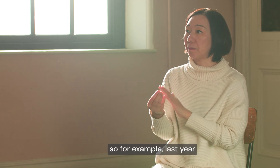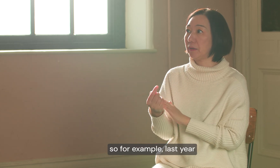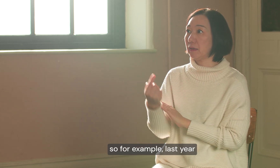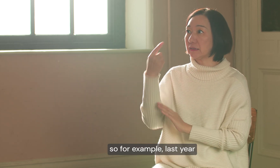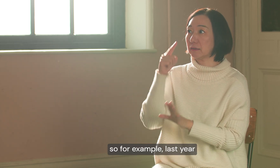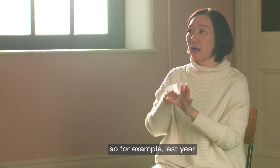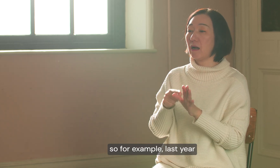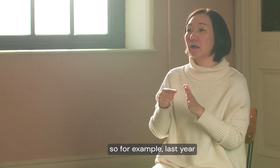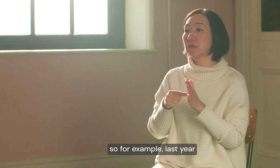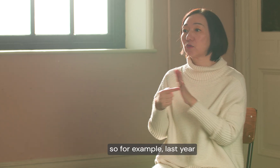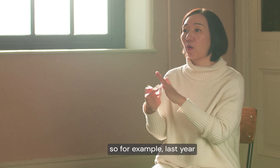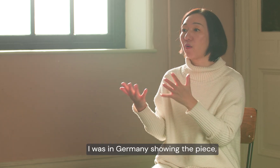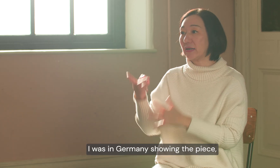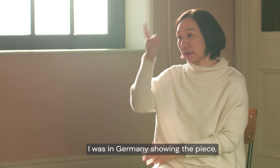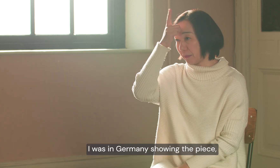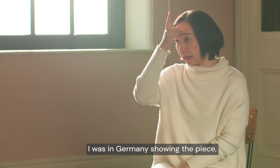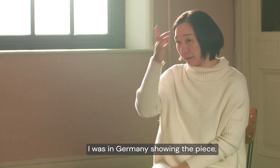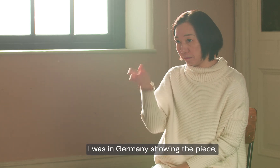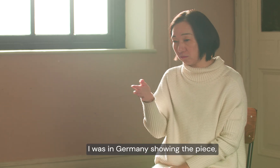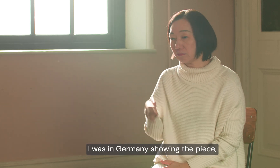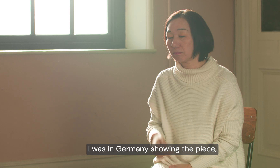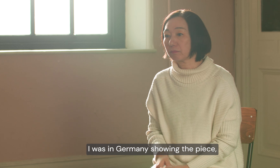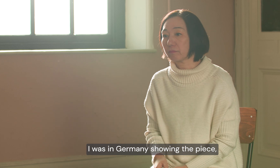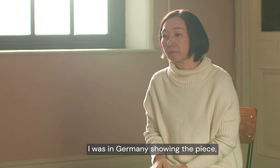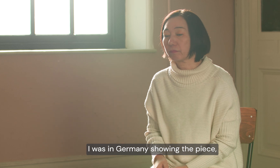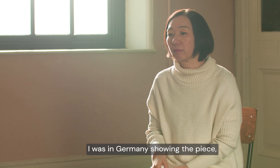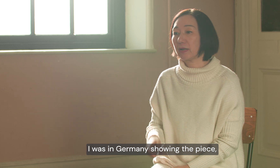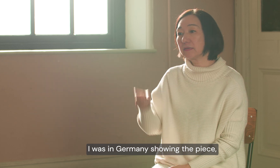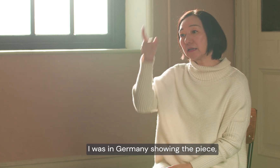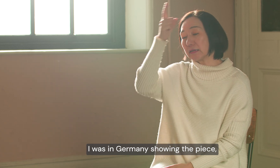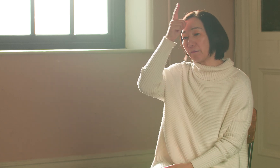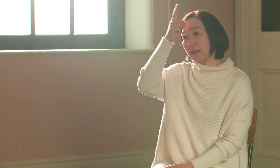So, for example, last year I was in Germany showing the piece.